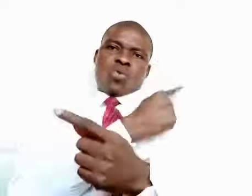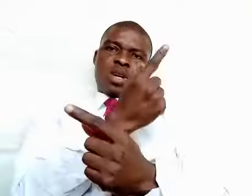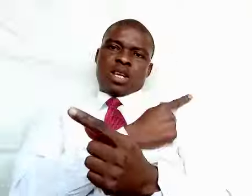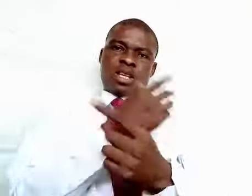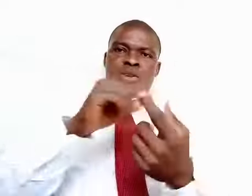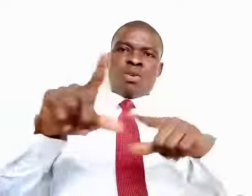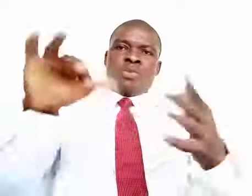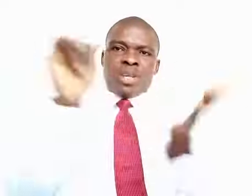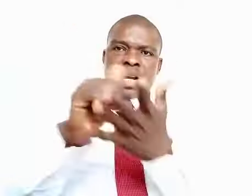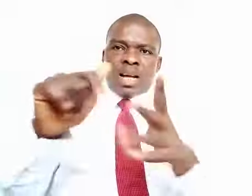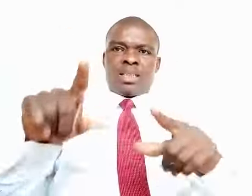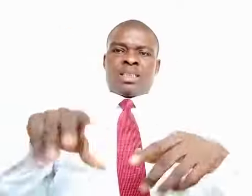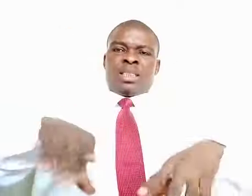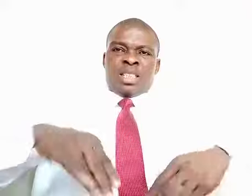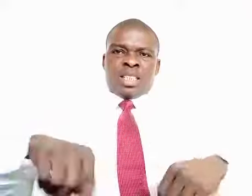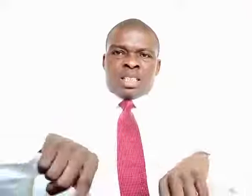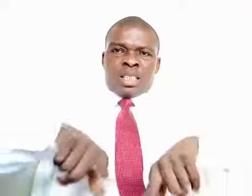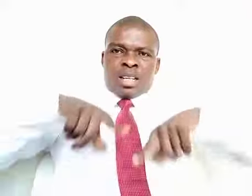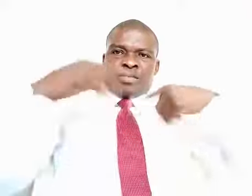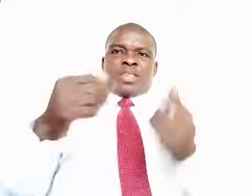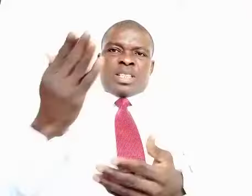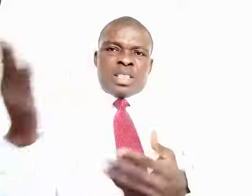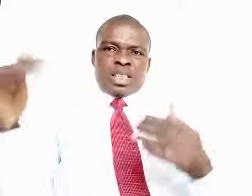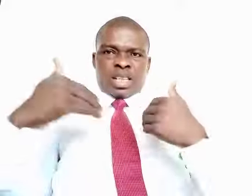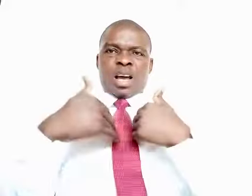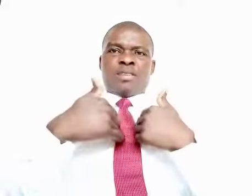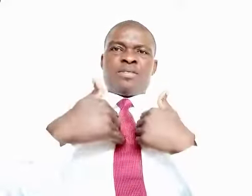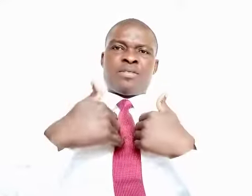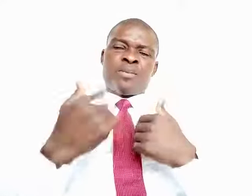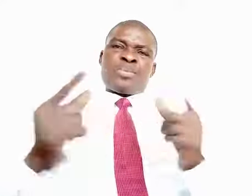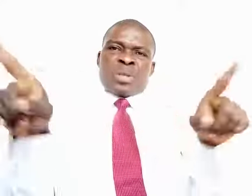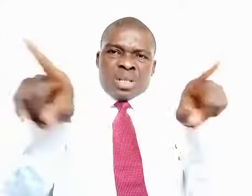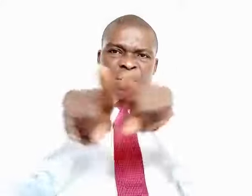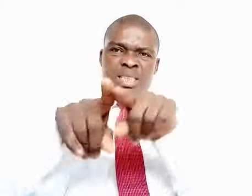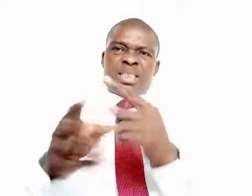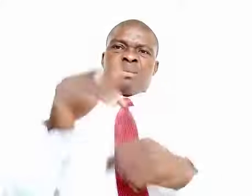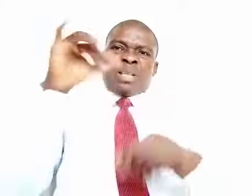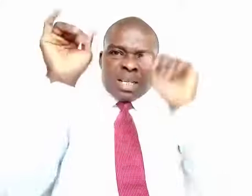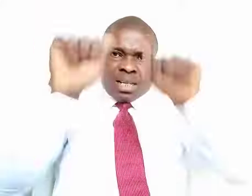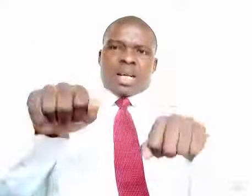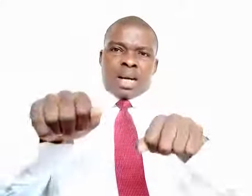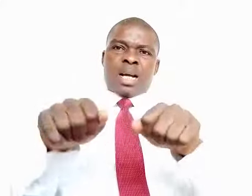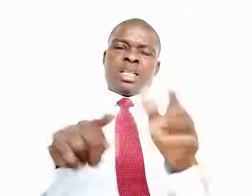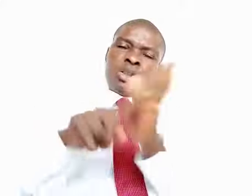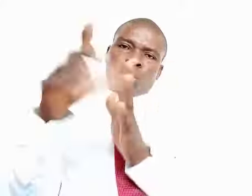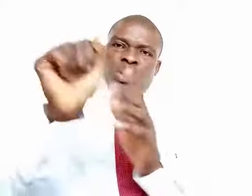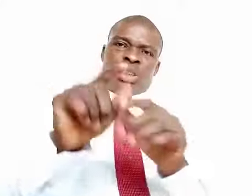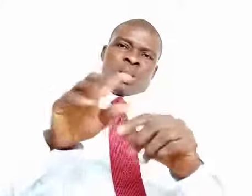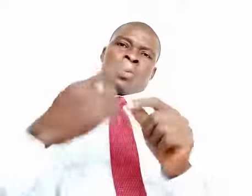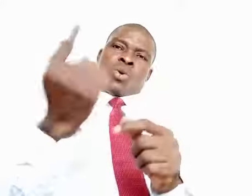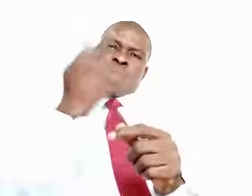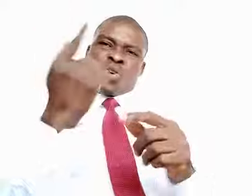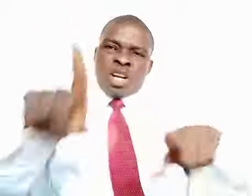things have. Also, they can identify the activities that only living things can carry